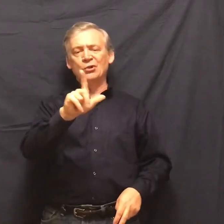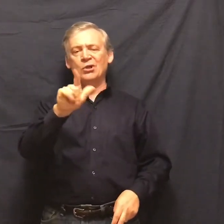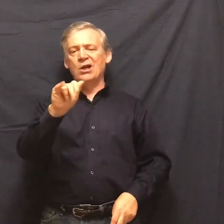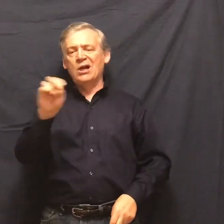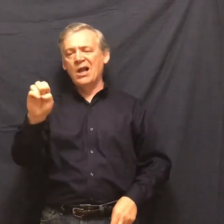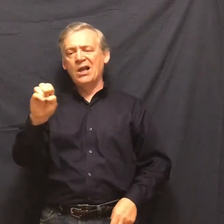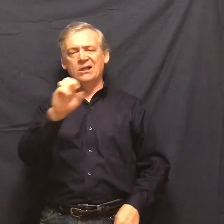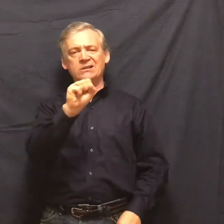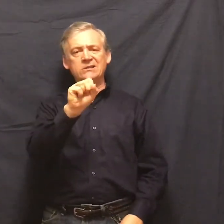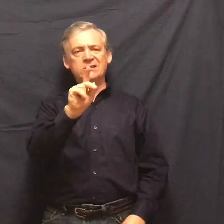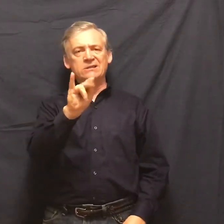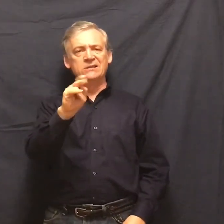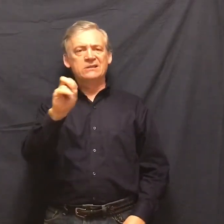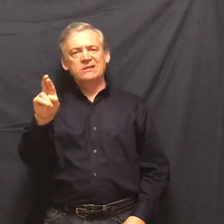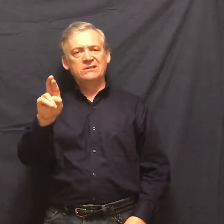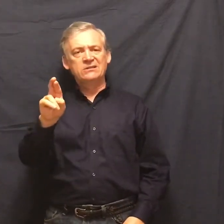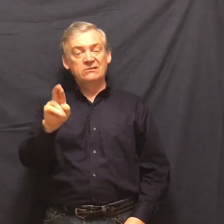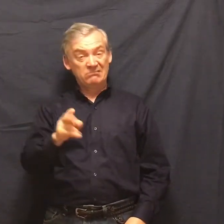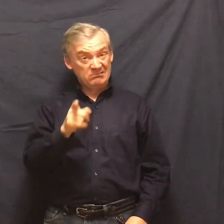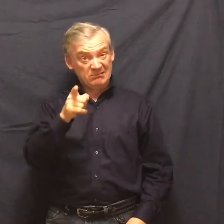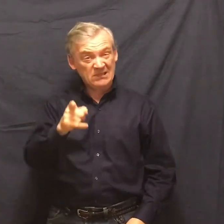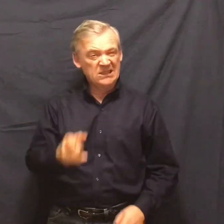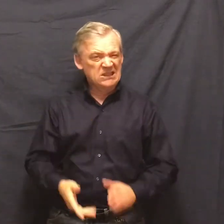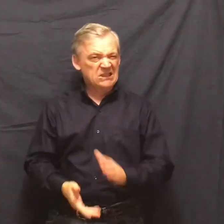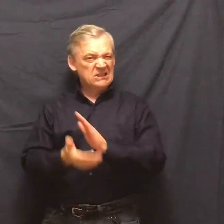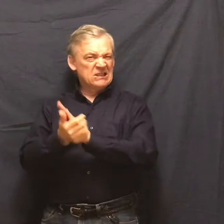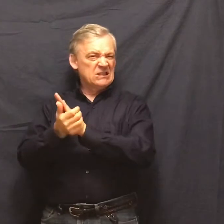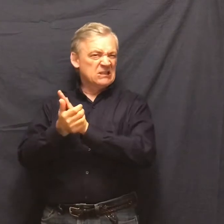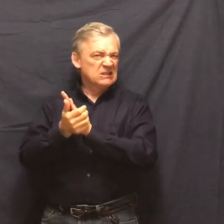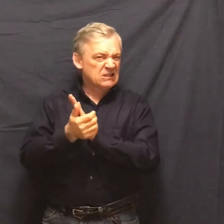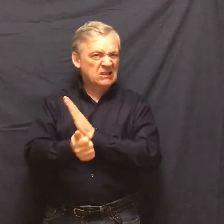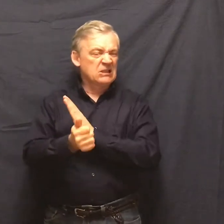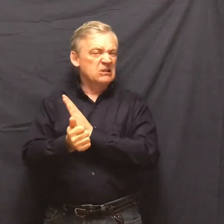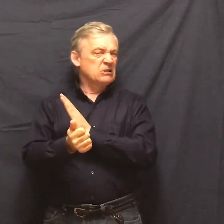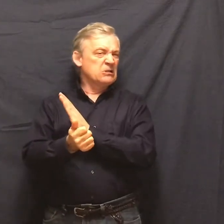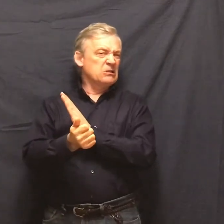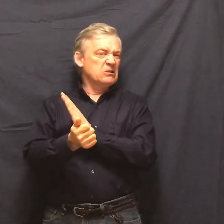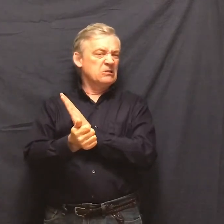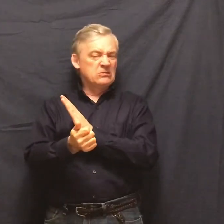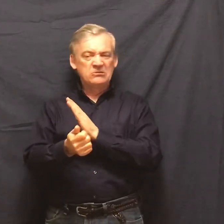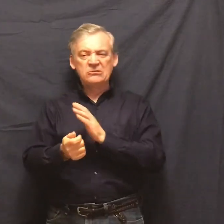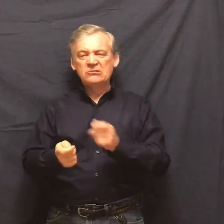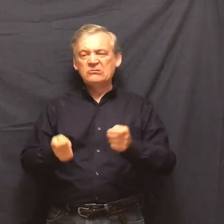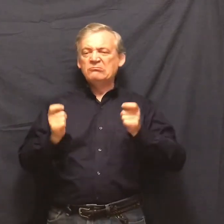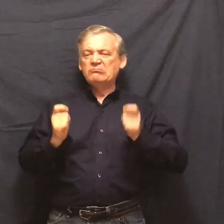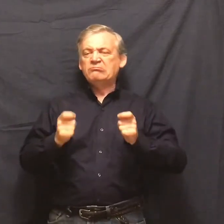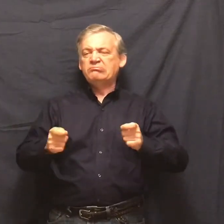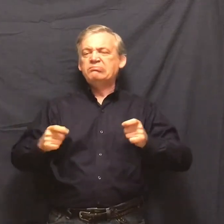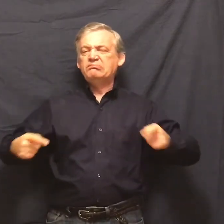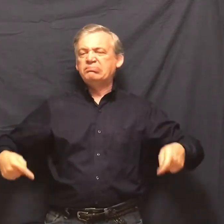capable of driving 10, 16, even 20 mules with a single line to the leaders.